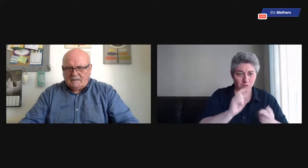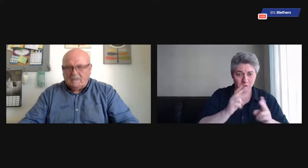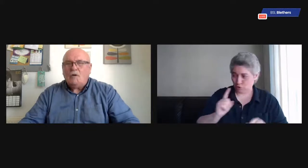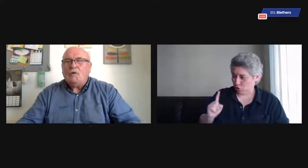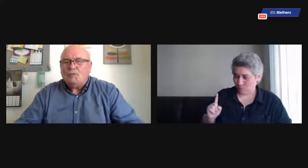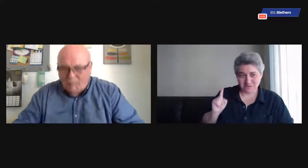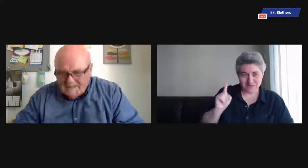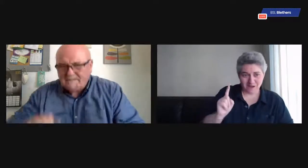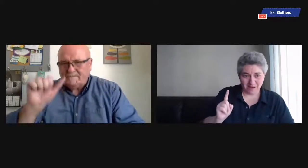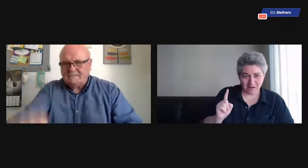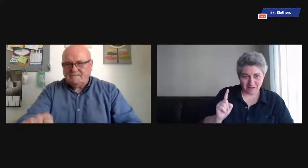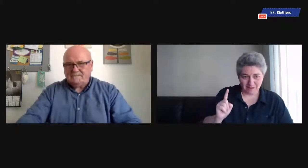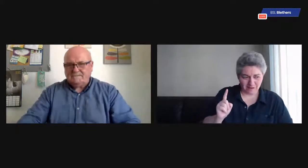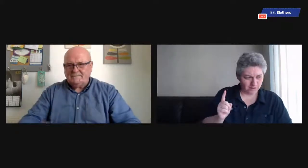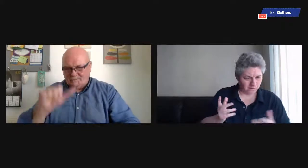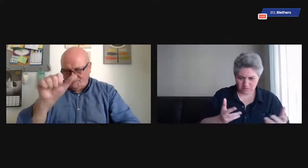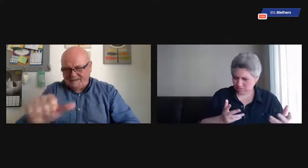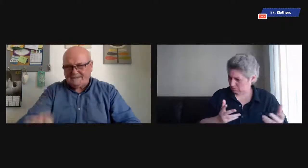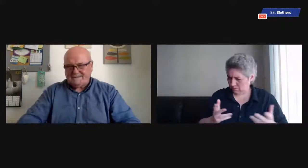client,